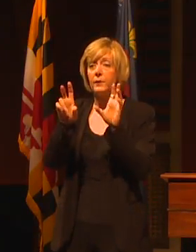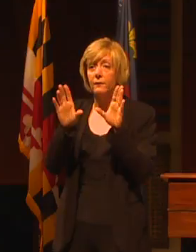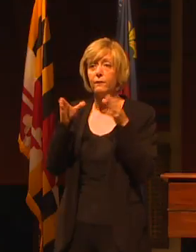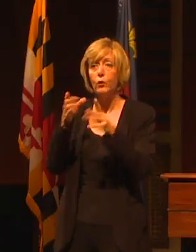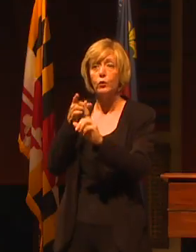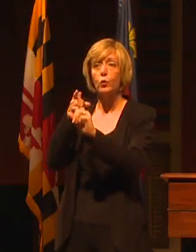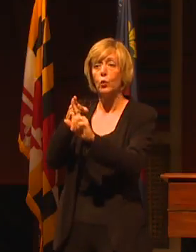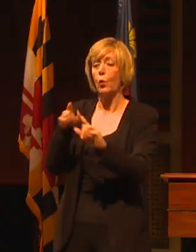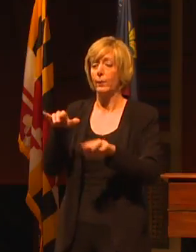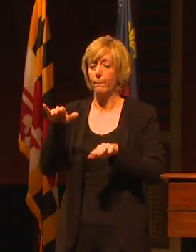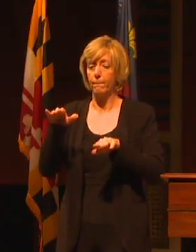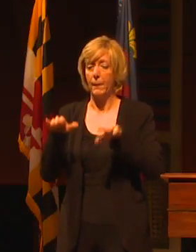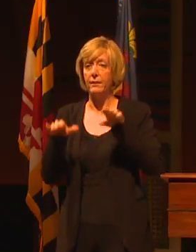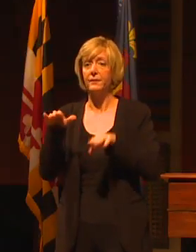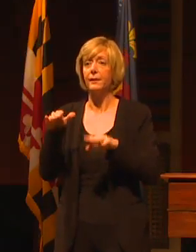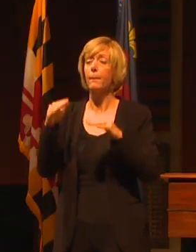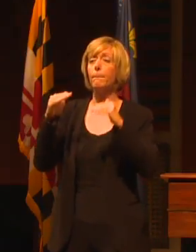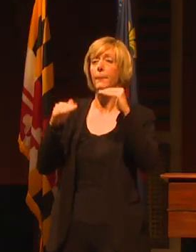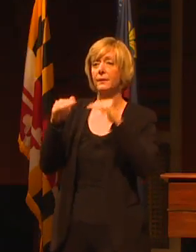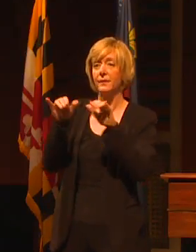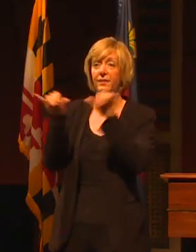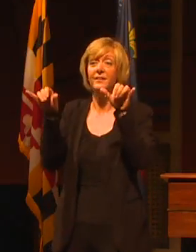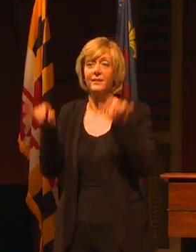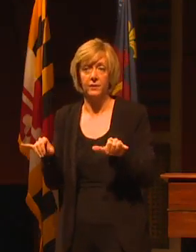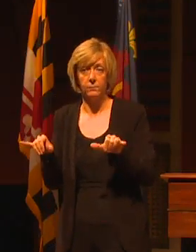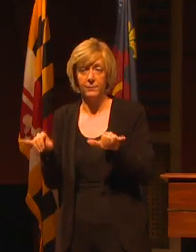transportation system